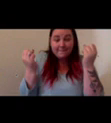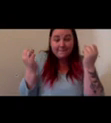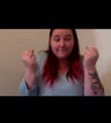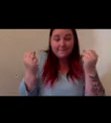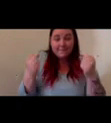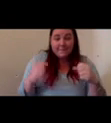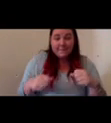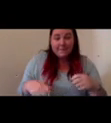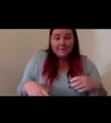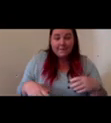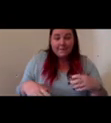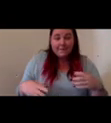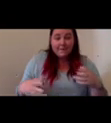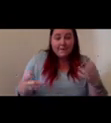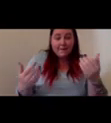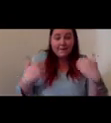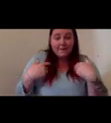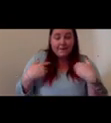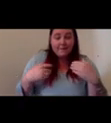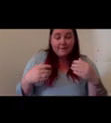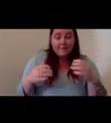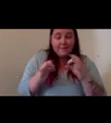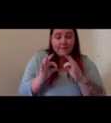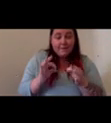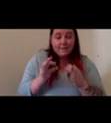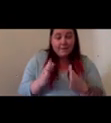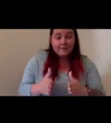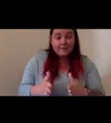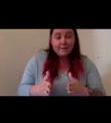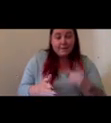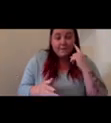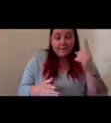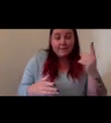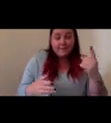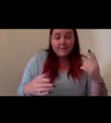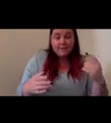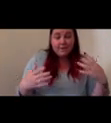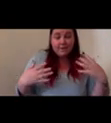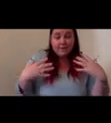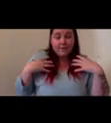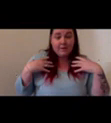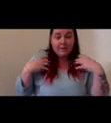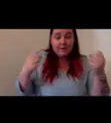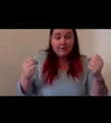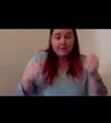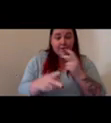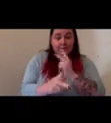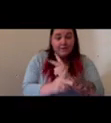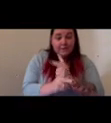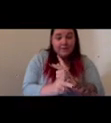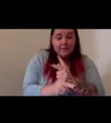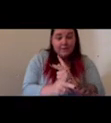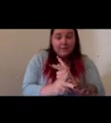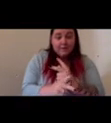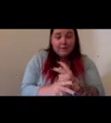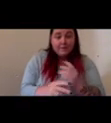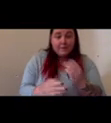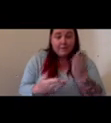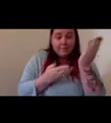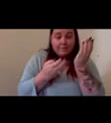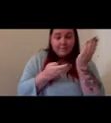deaf signers have interpreters for